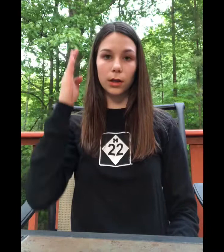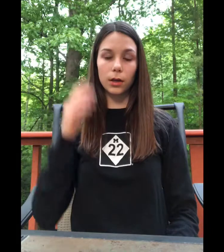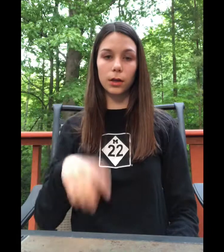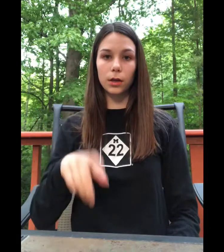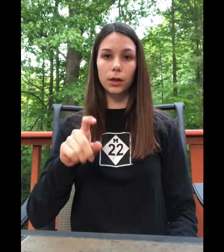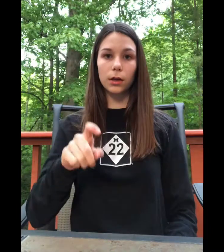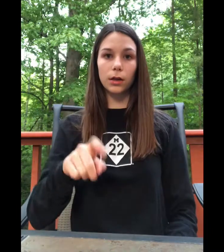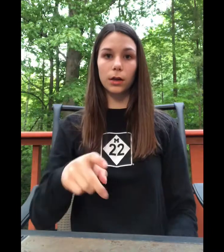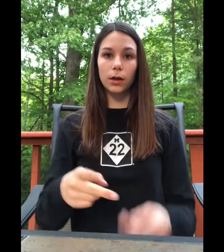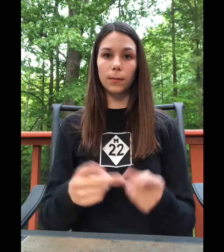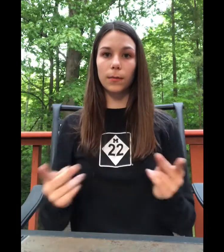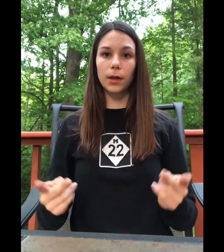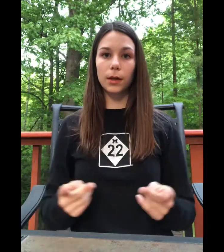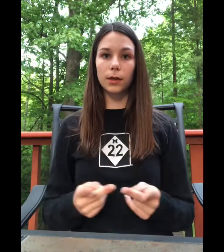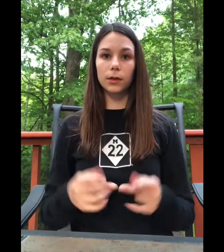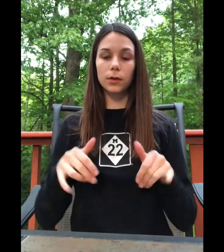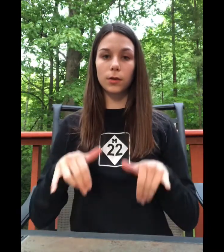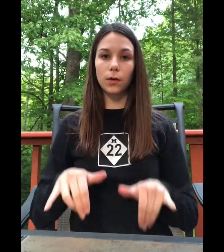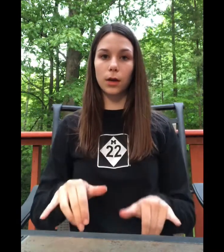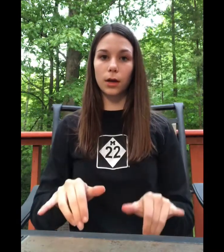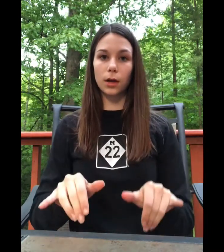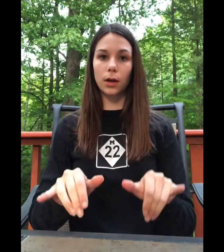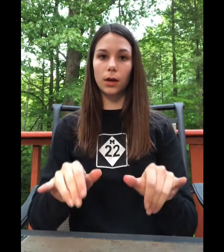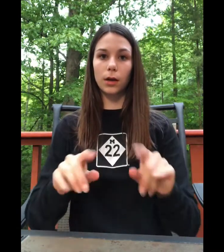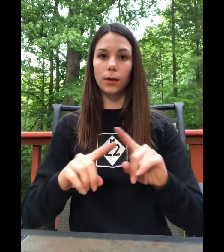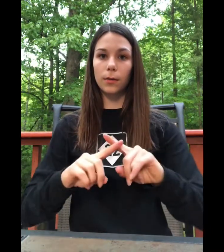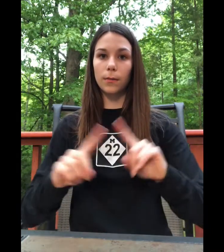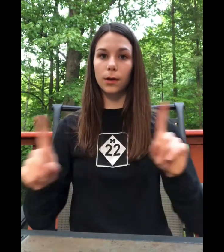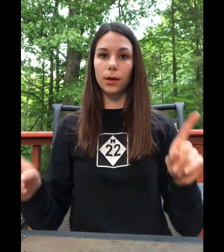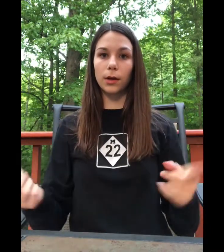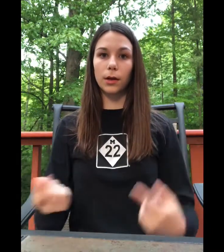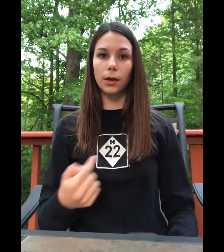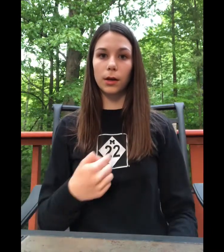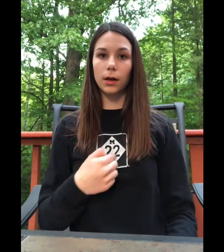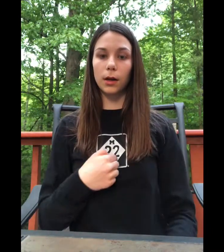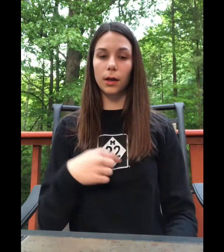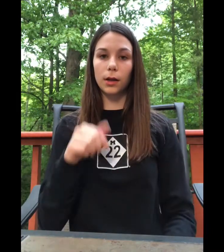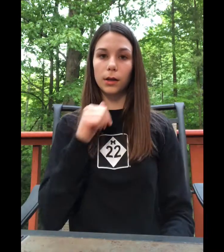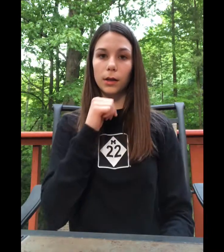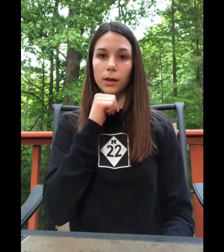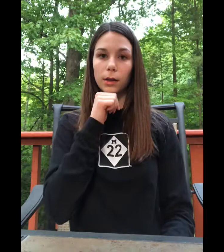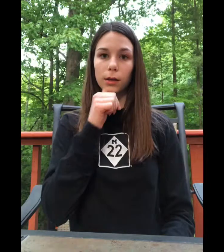hundred years. Need a place to hide, but I can't